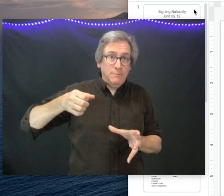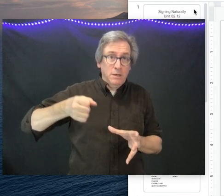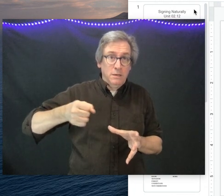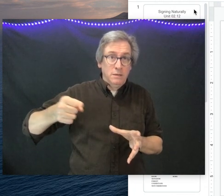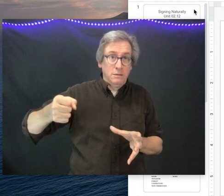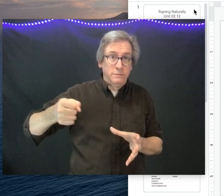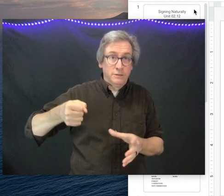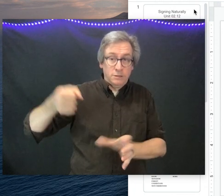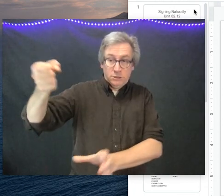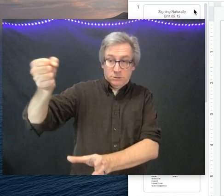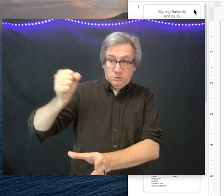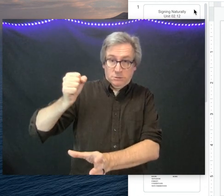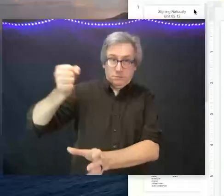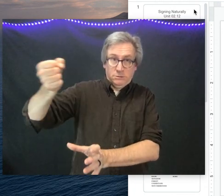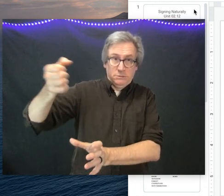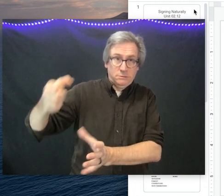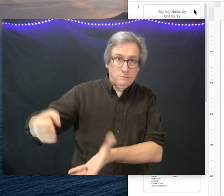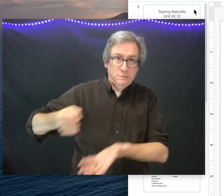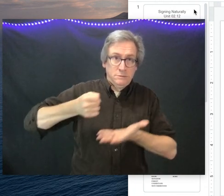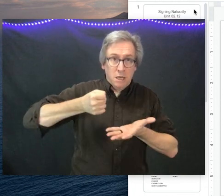I